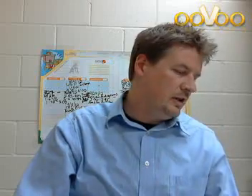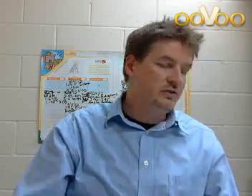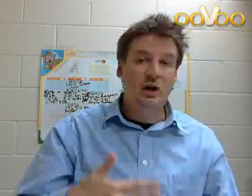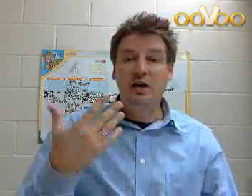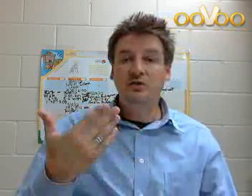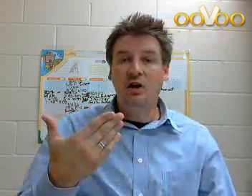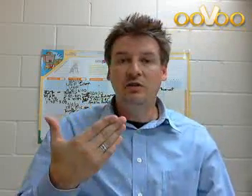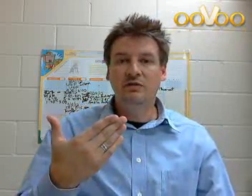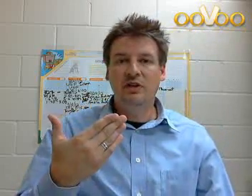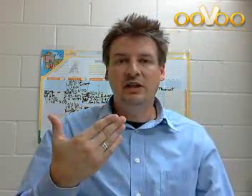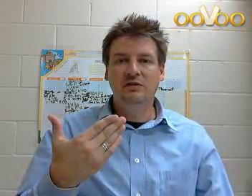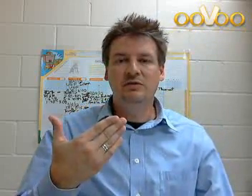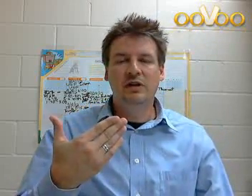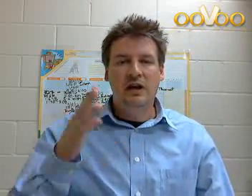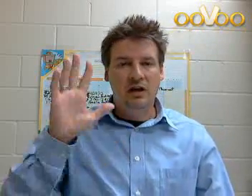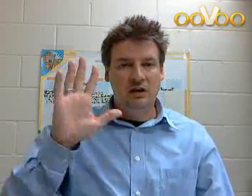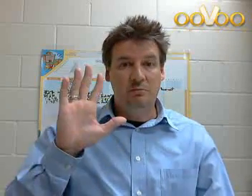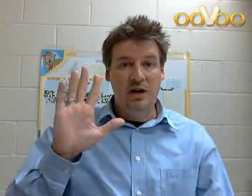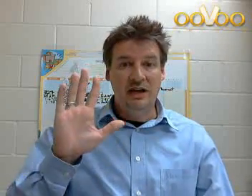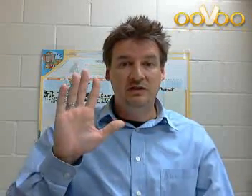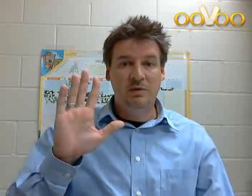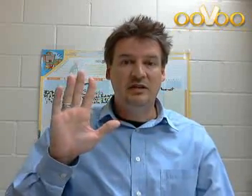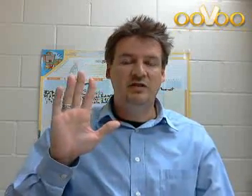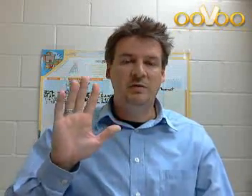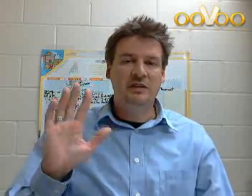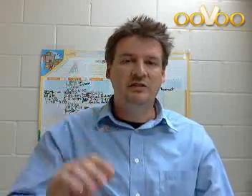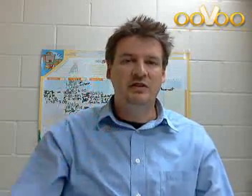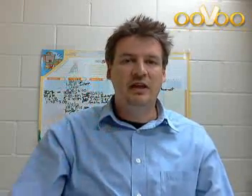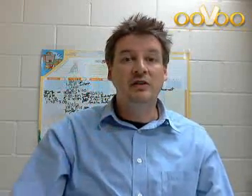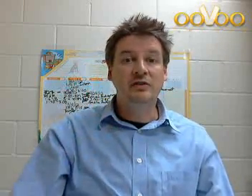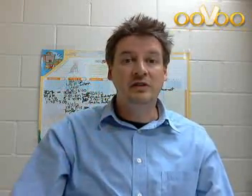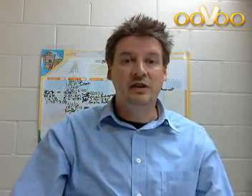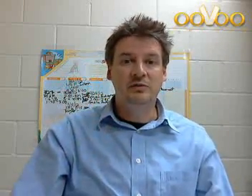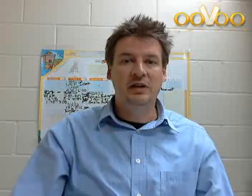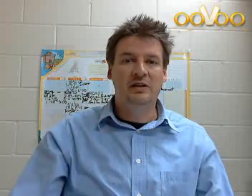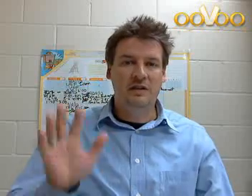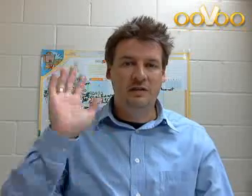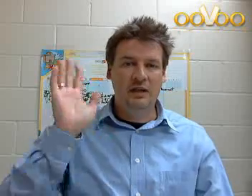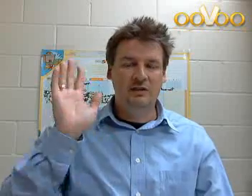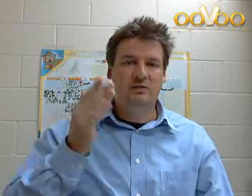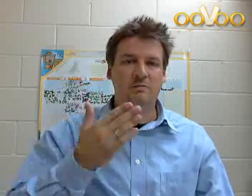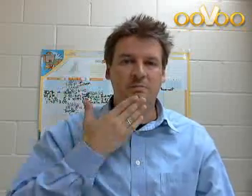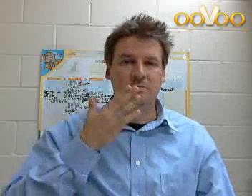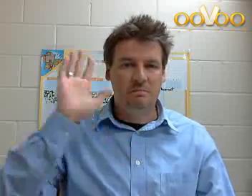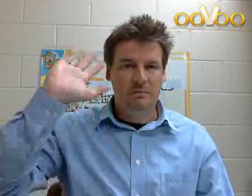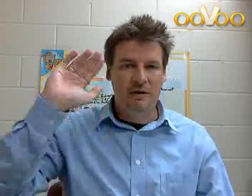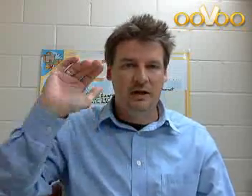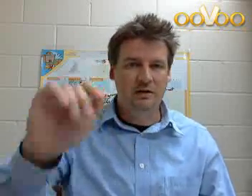So those are all the things. Practice, and I'll see you next week. Thanks. Bye-bye.